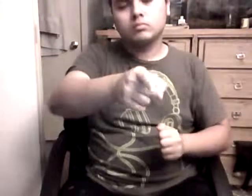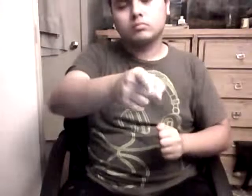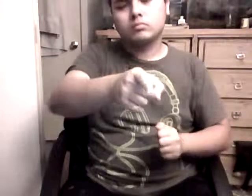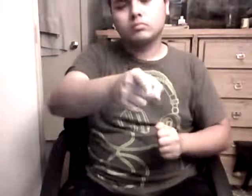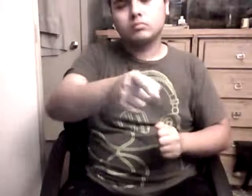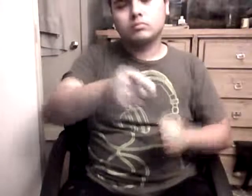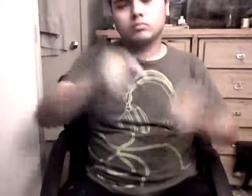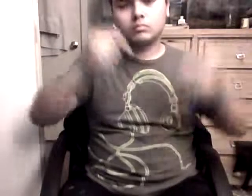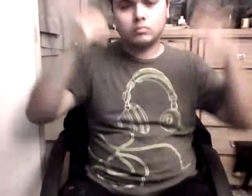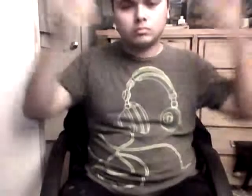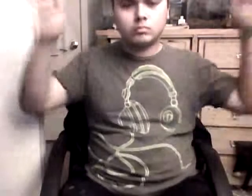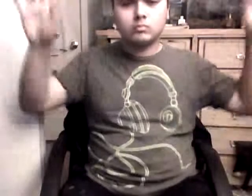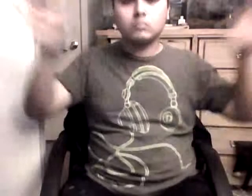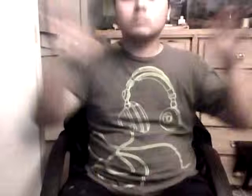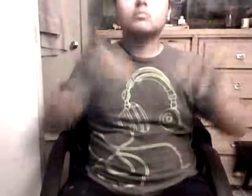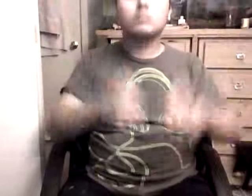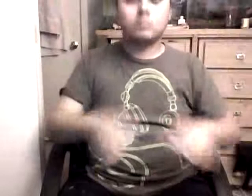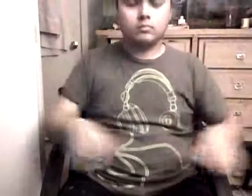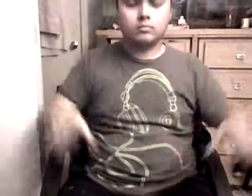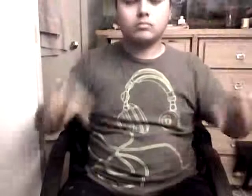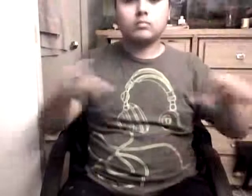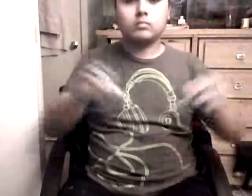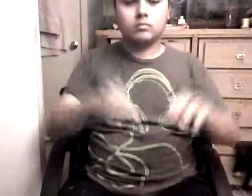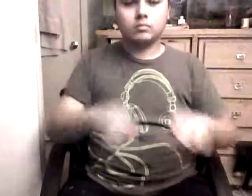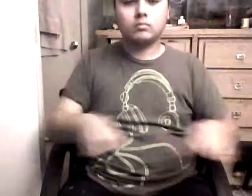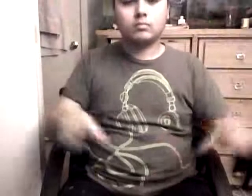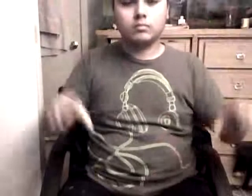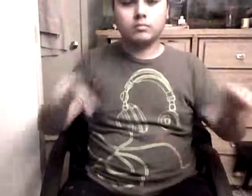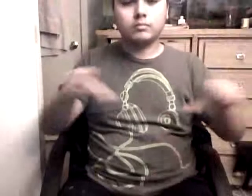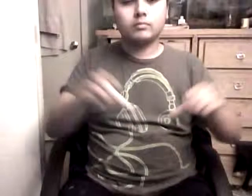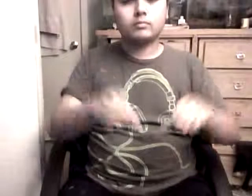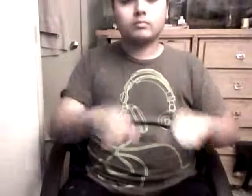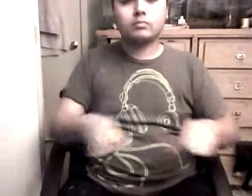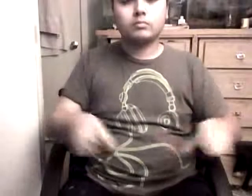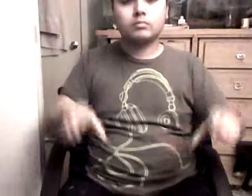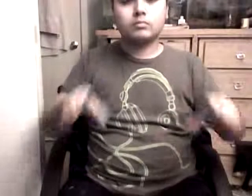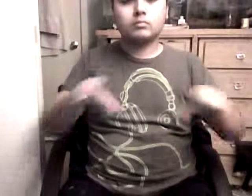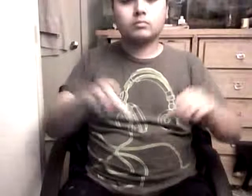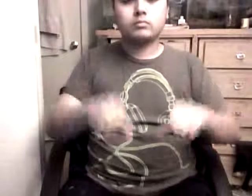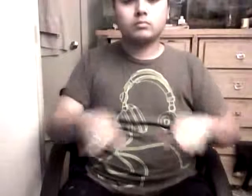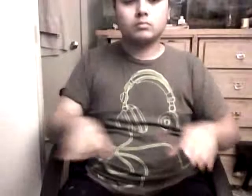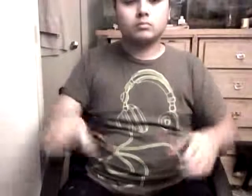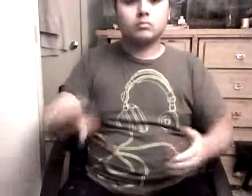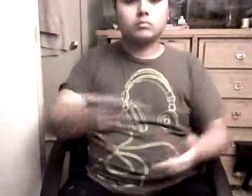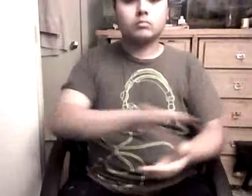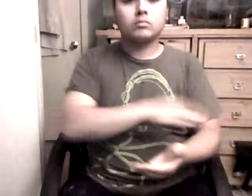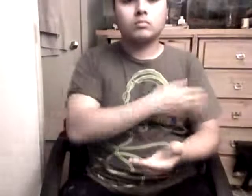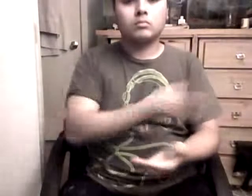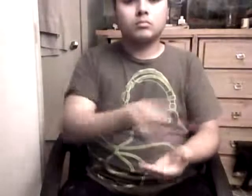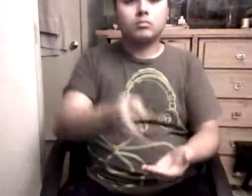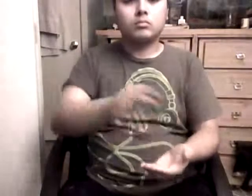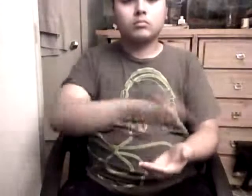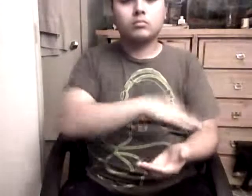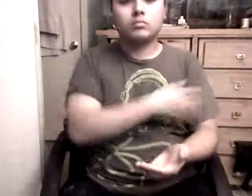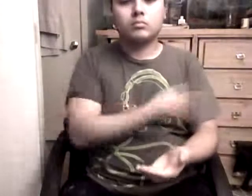It's all I can do You're dying It's all I do